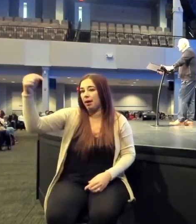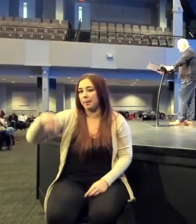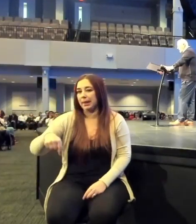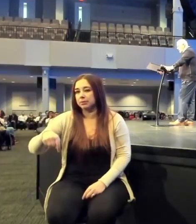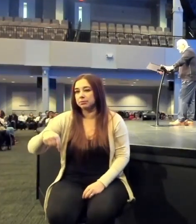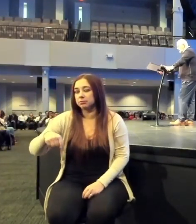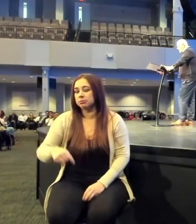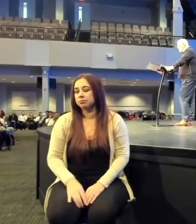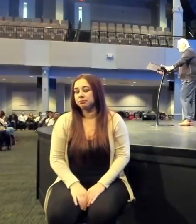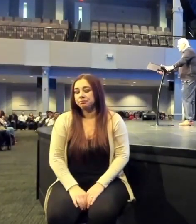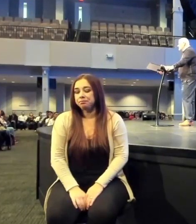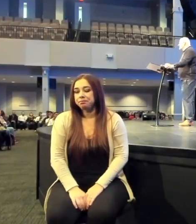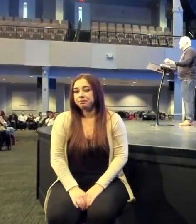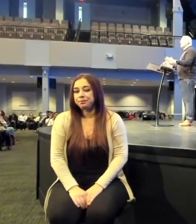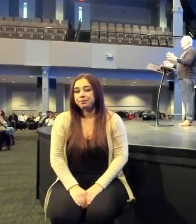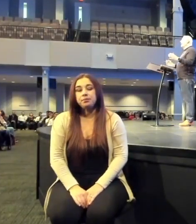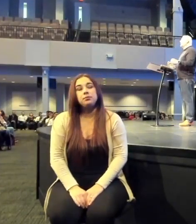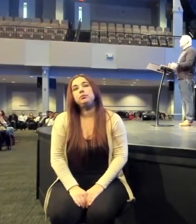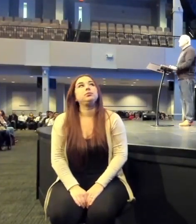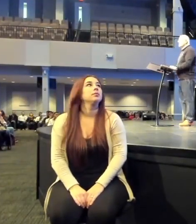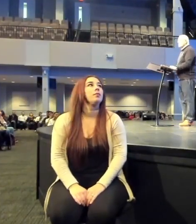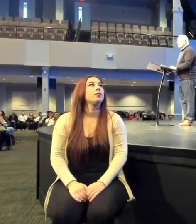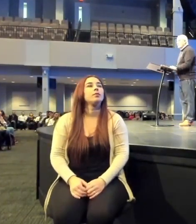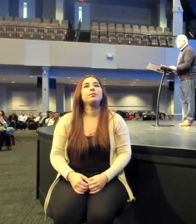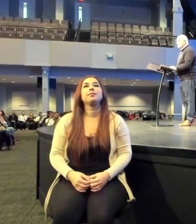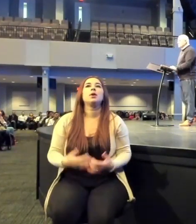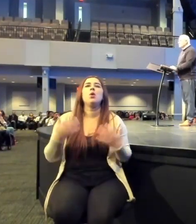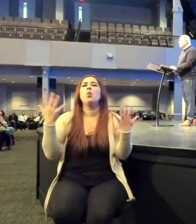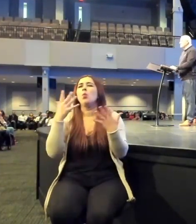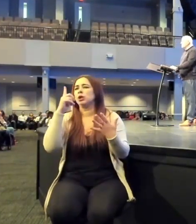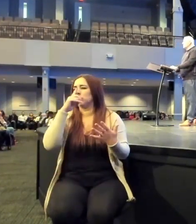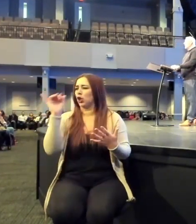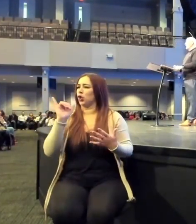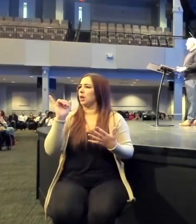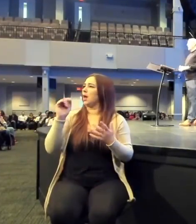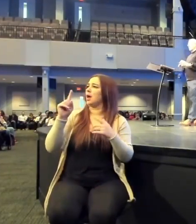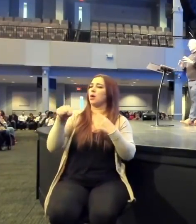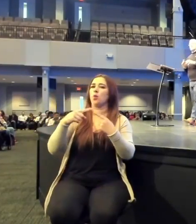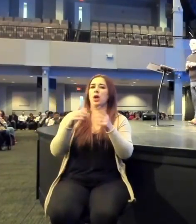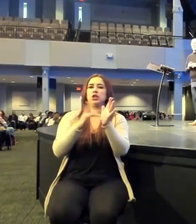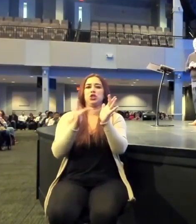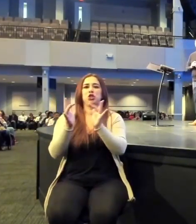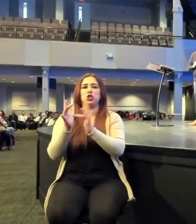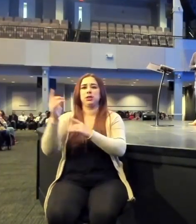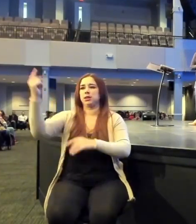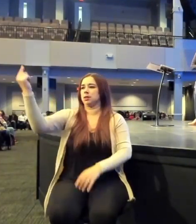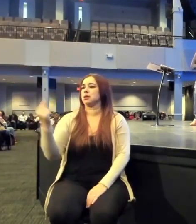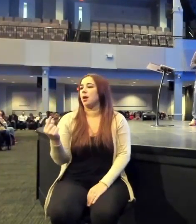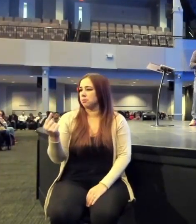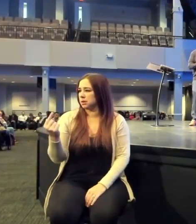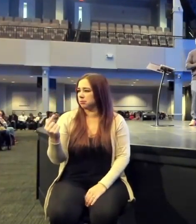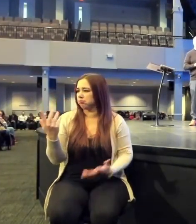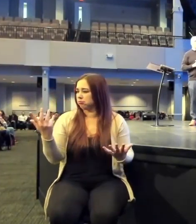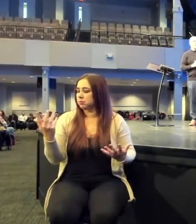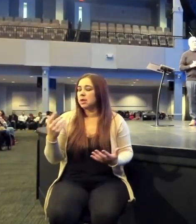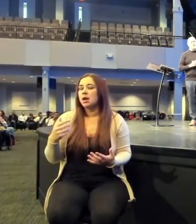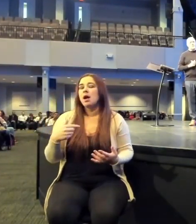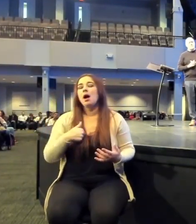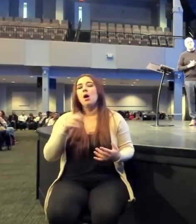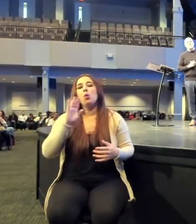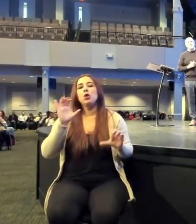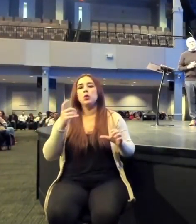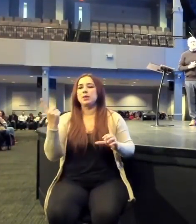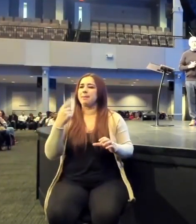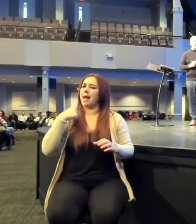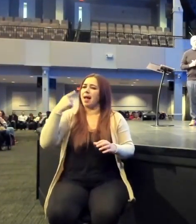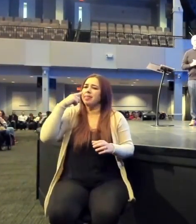coming. Now, what does this look like when Jesus returns? I'm going to do something today that I think you'll find helpful. I'm going to